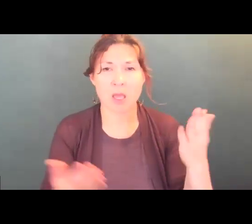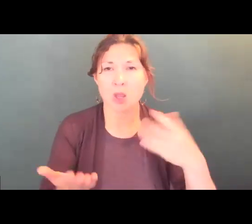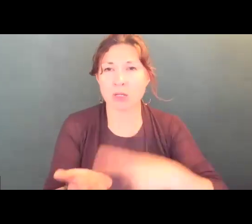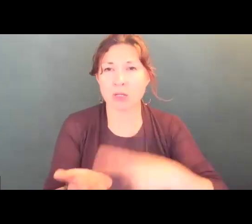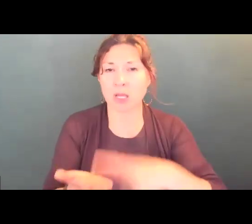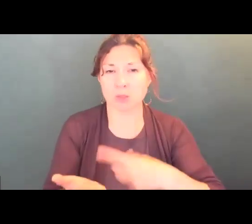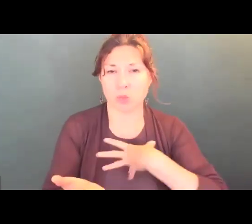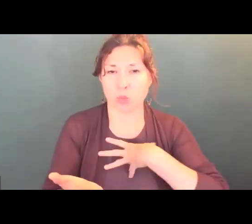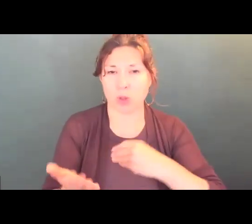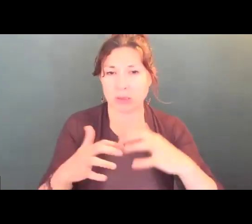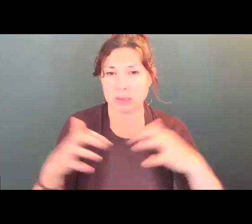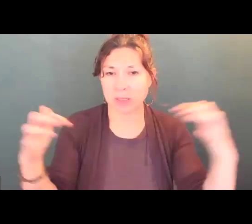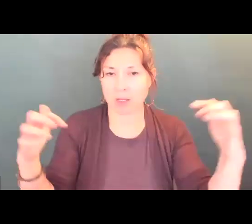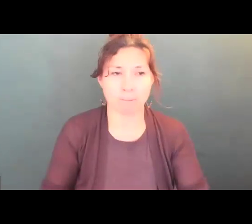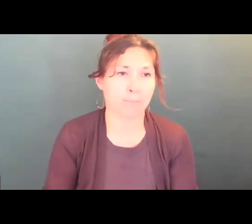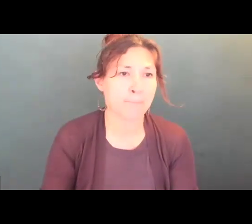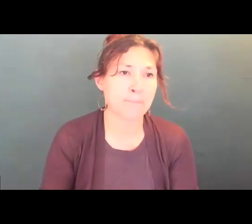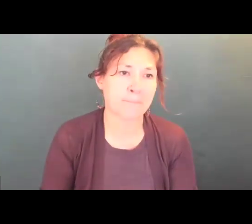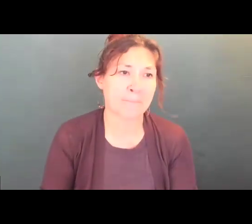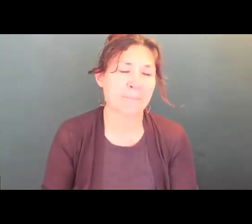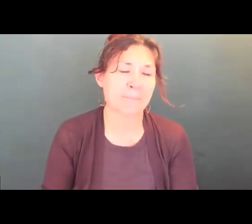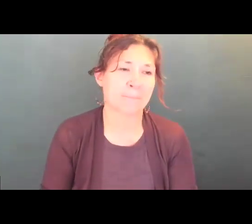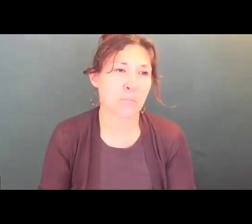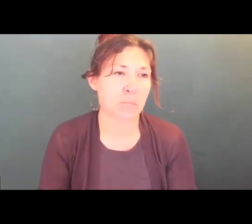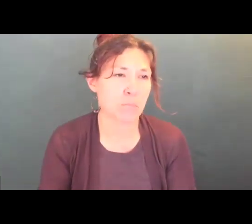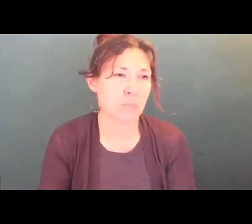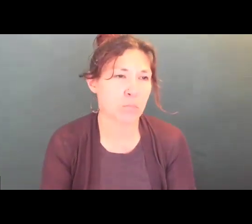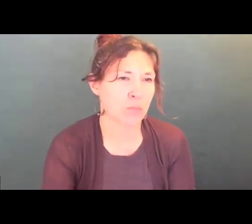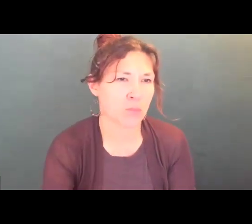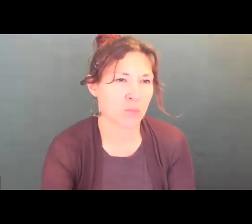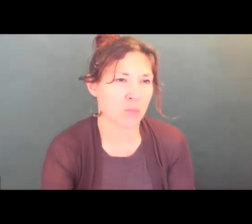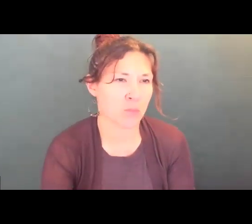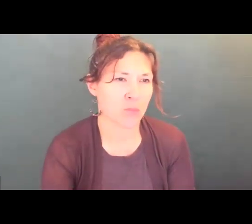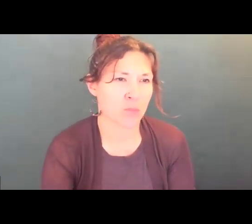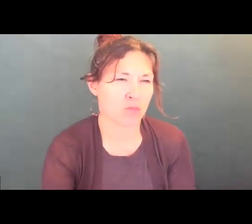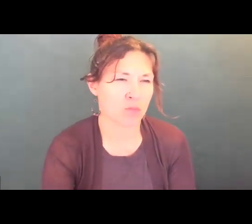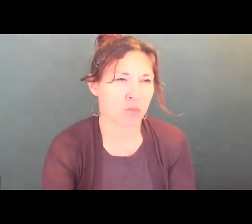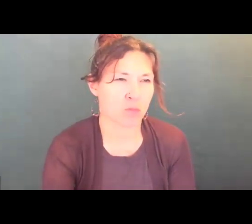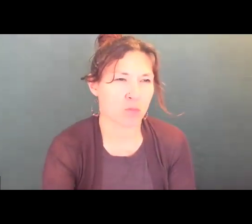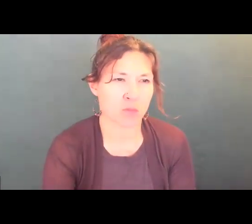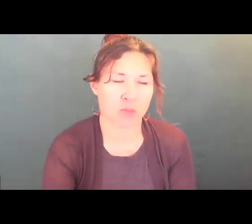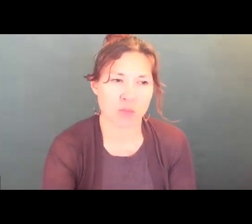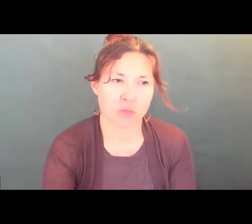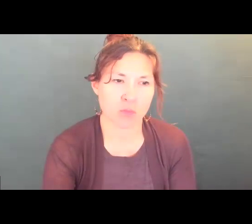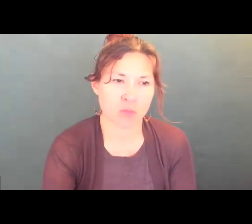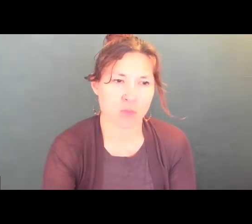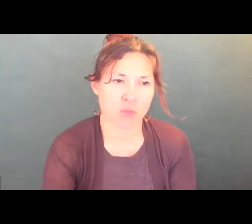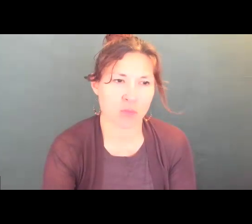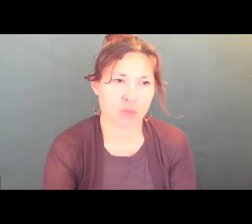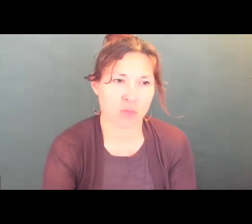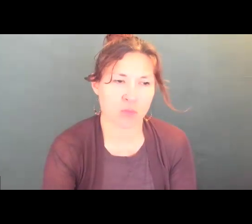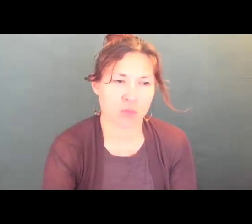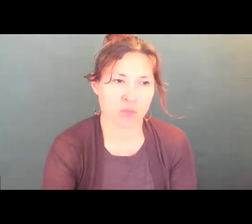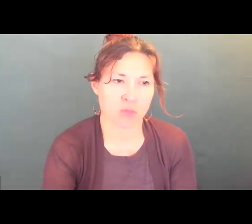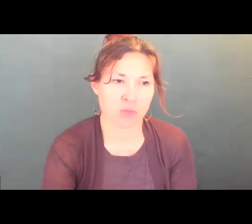Stadium. Soy madre de dos hijos que asistieron a las escuelas públicas